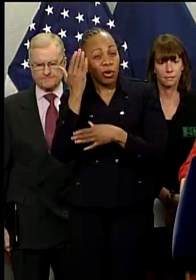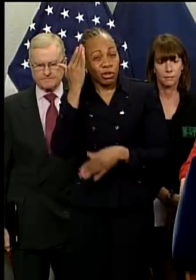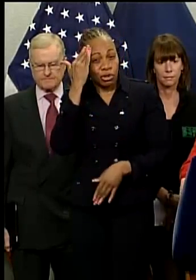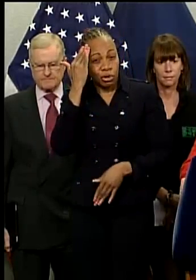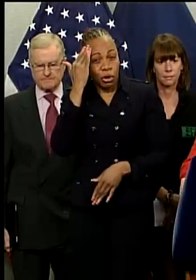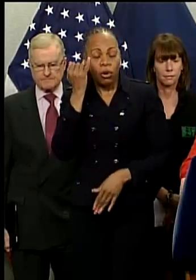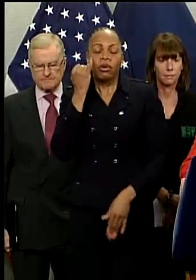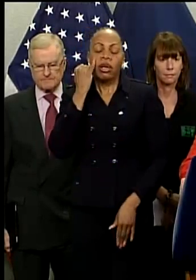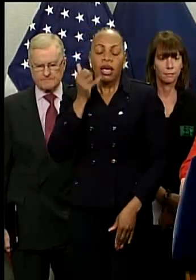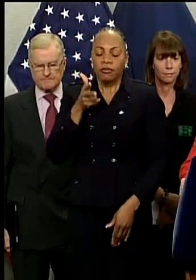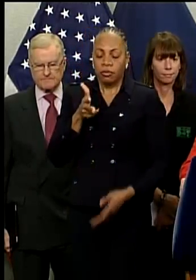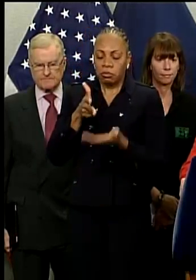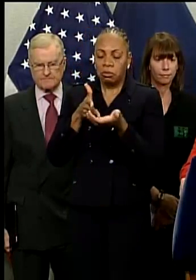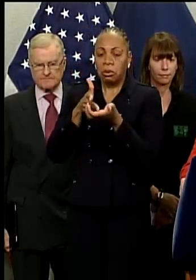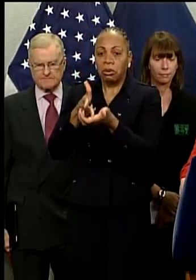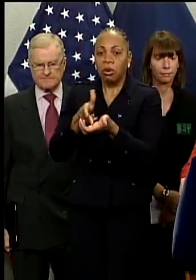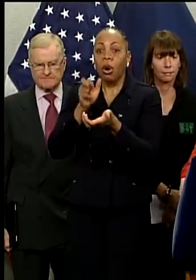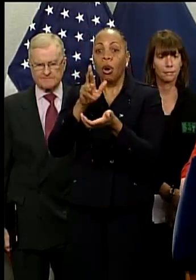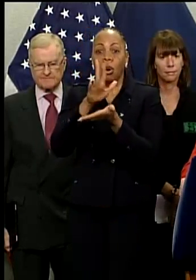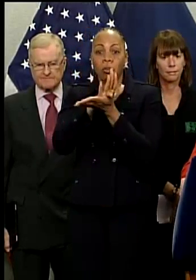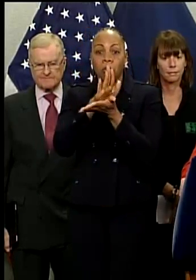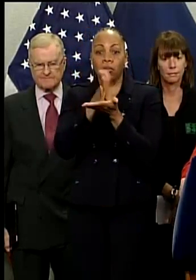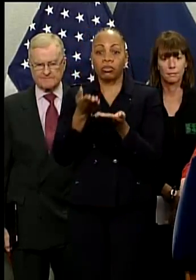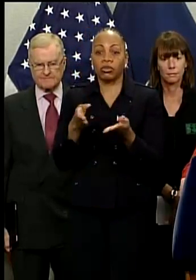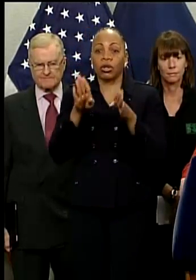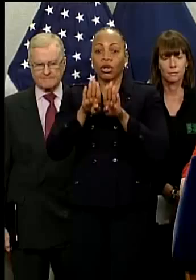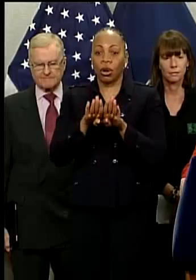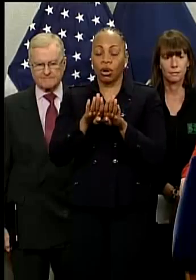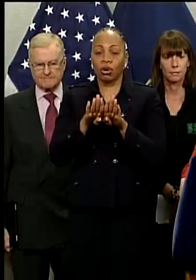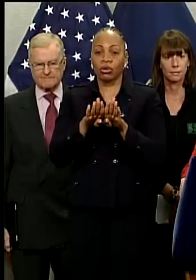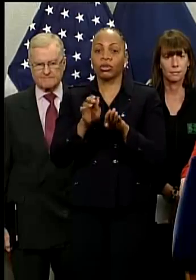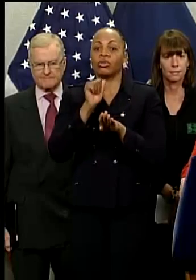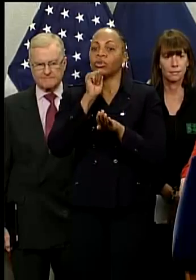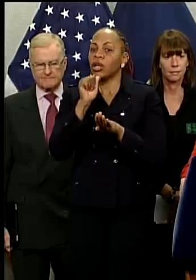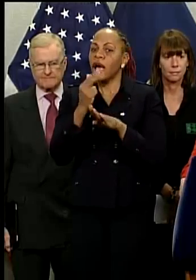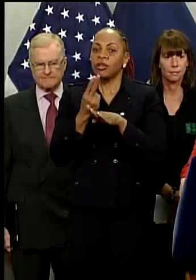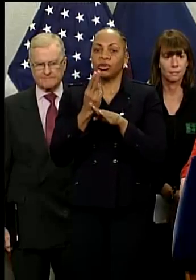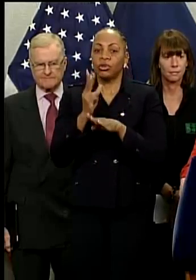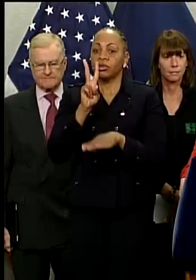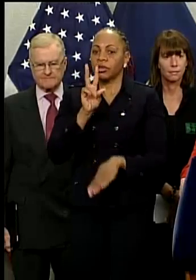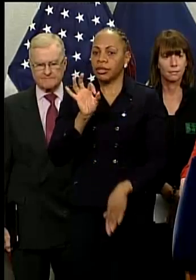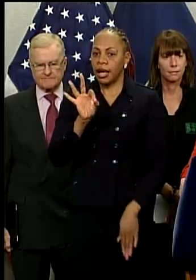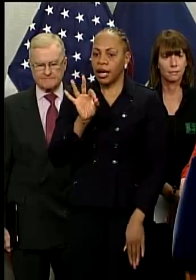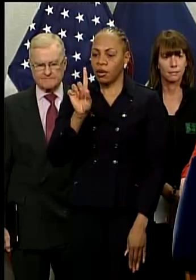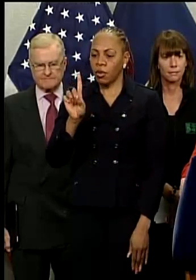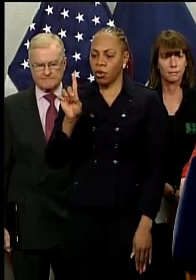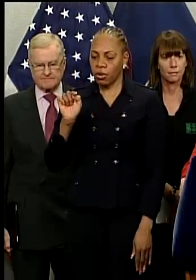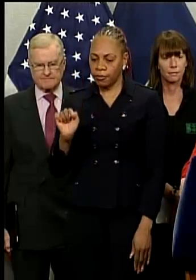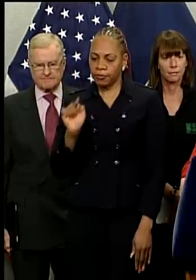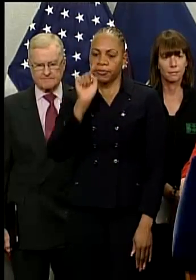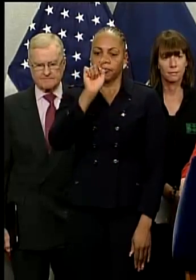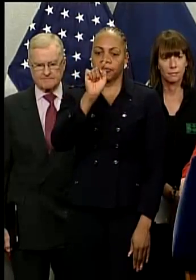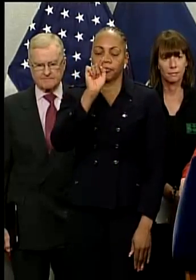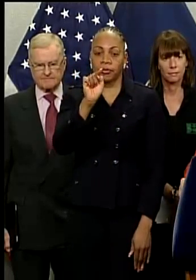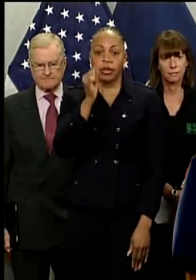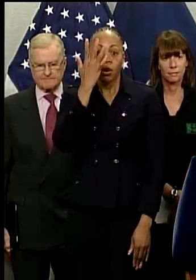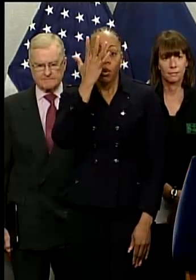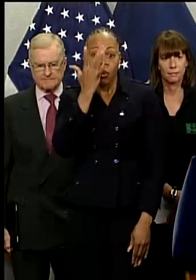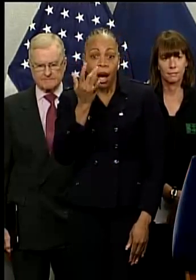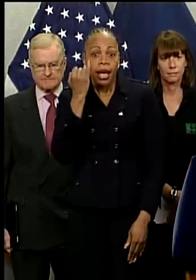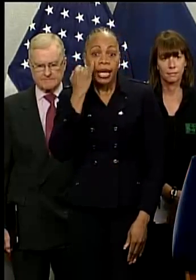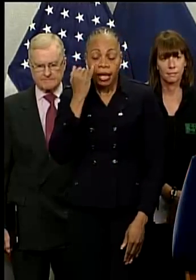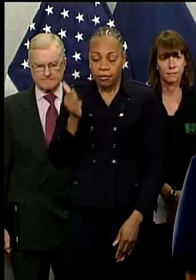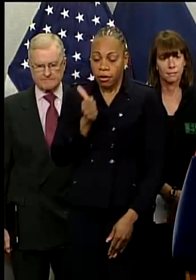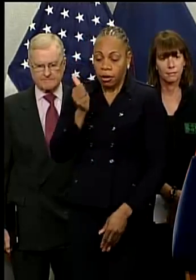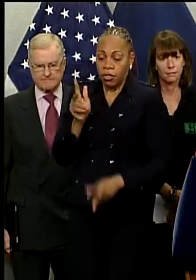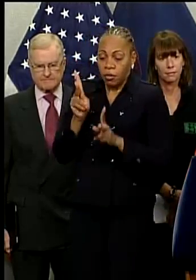or whether schools are closed and that sort of thing, do not use 911. When you do it, then somebody with a real emergency